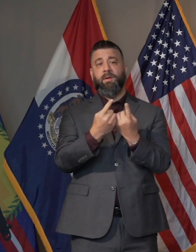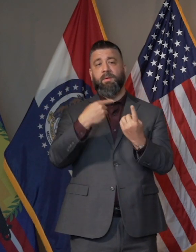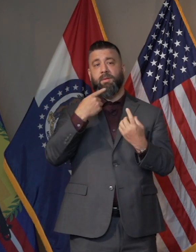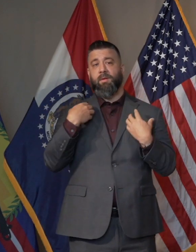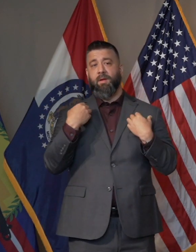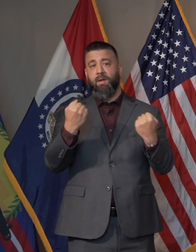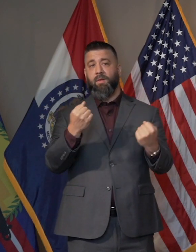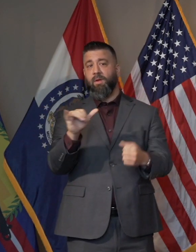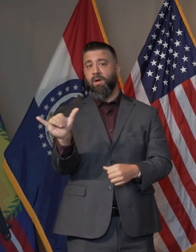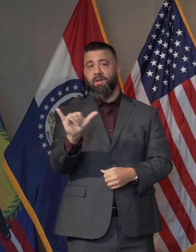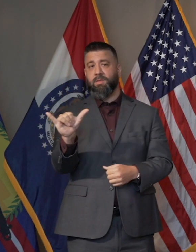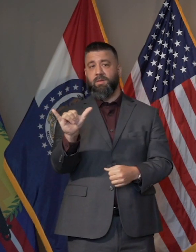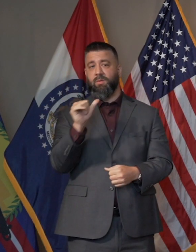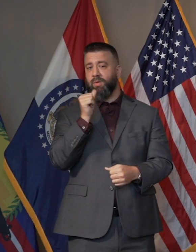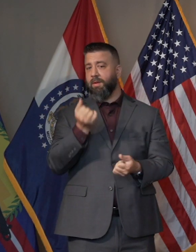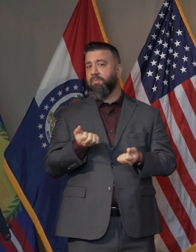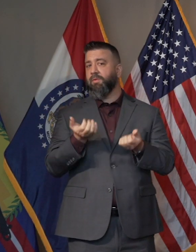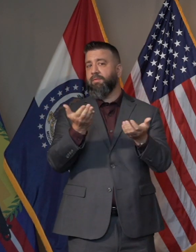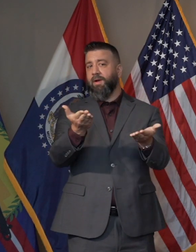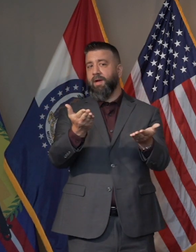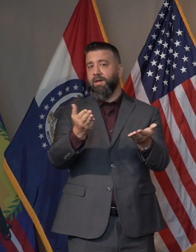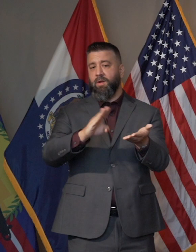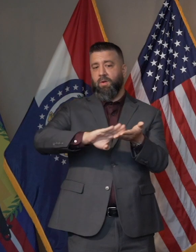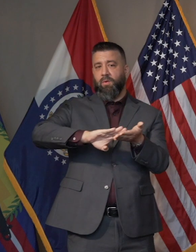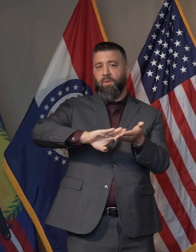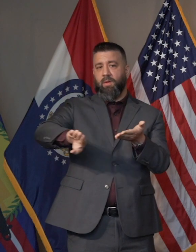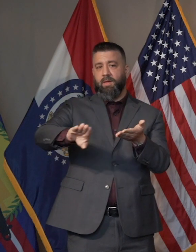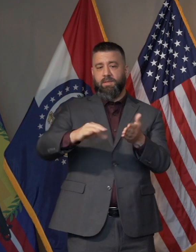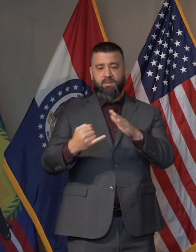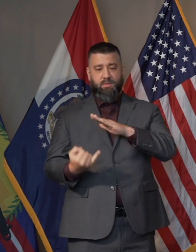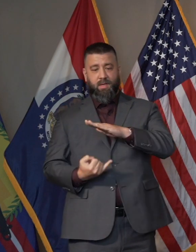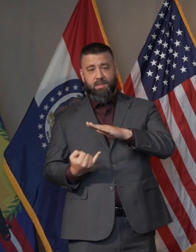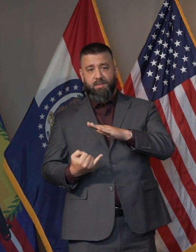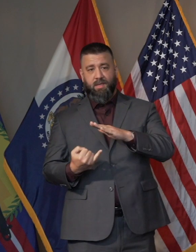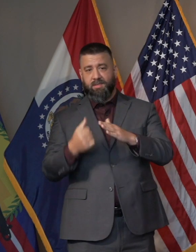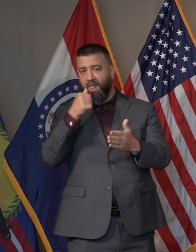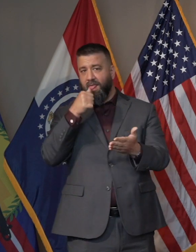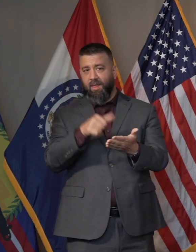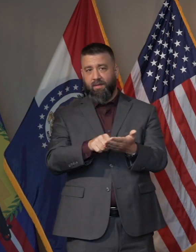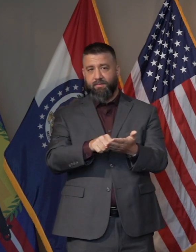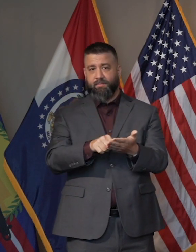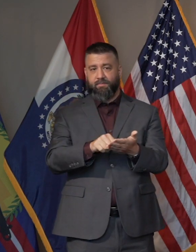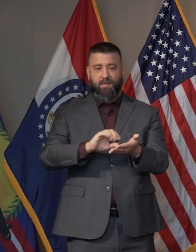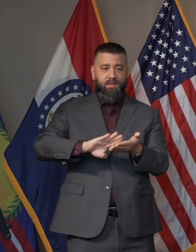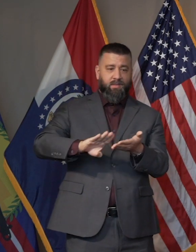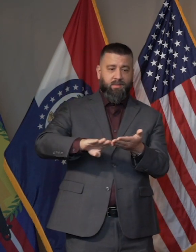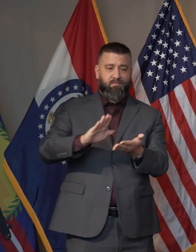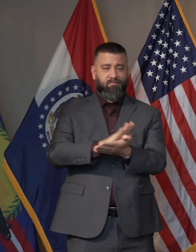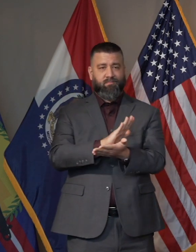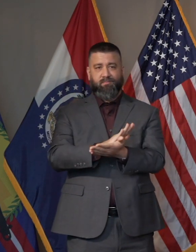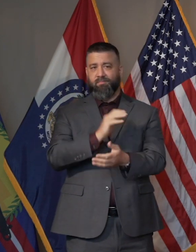Health will also not be providing a release from quarantine or a release from isolation letter.